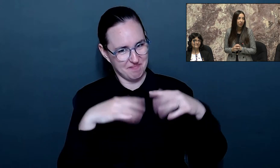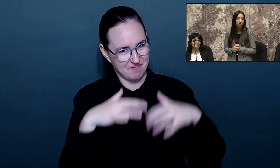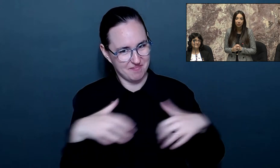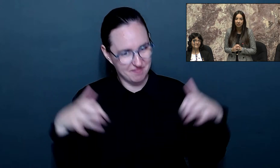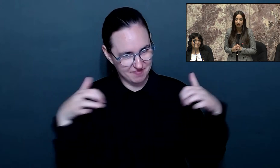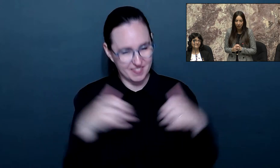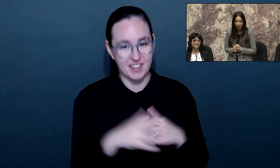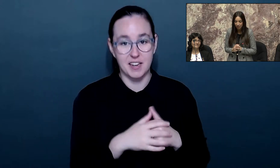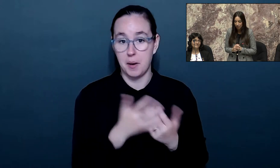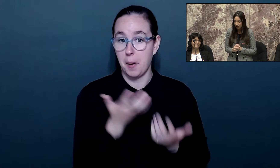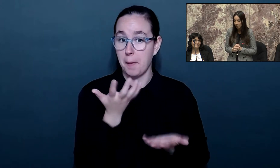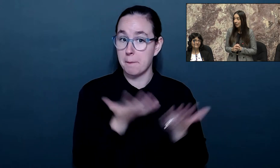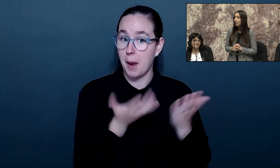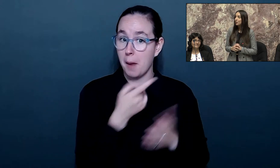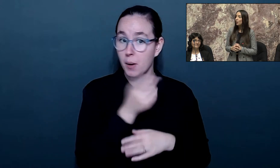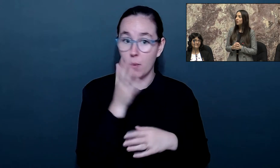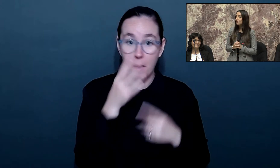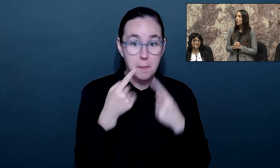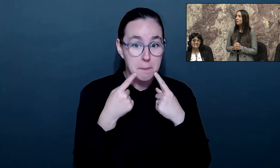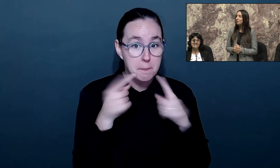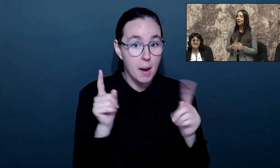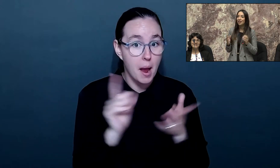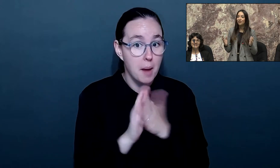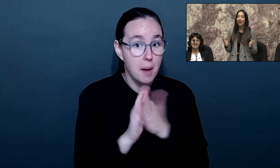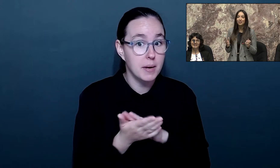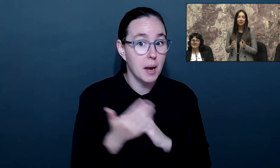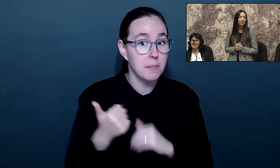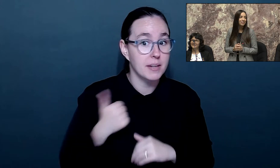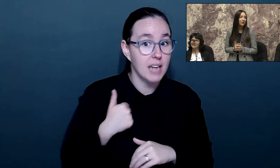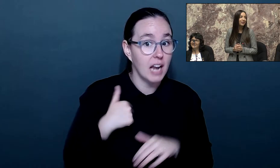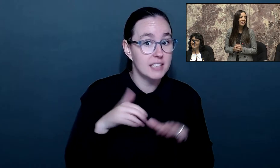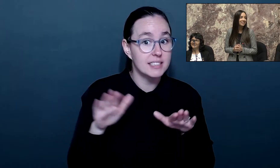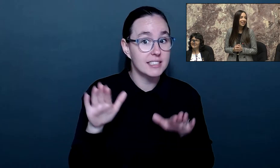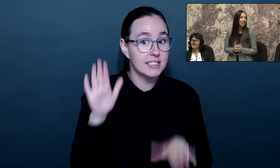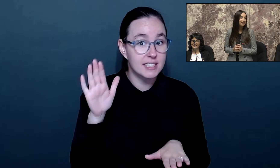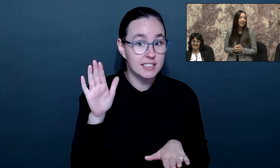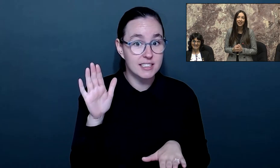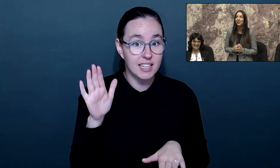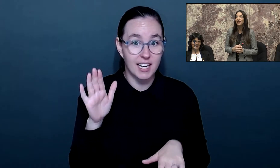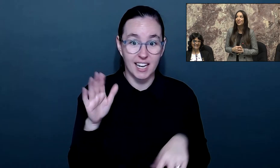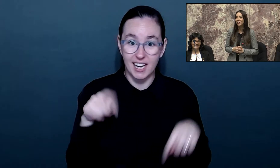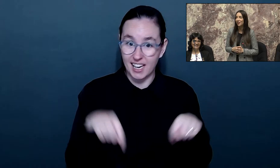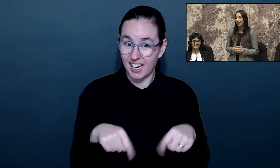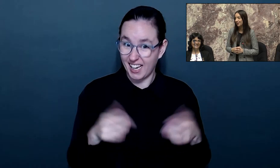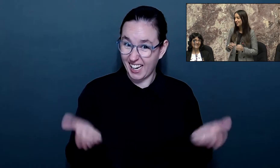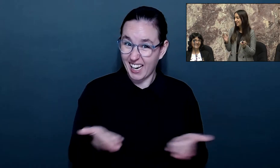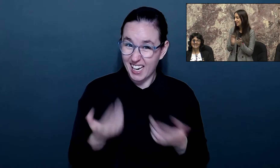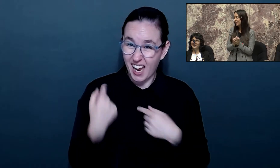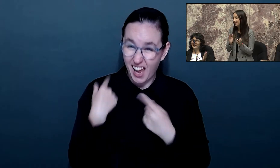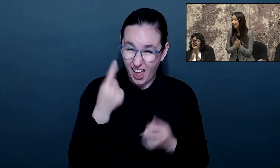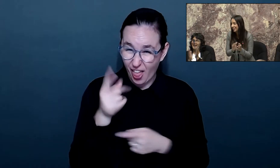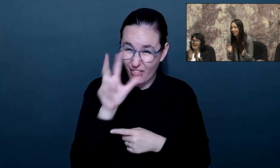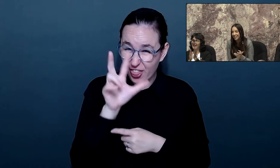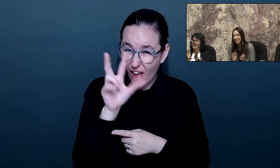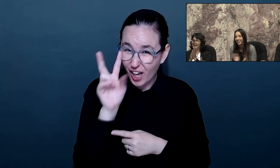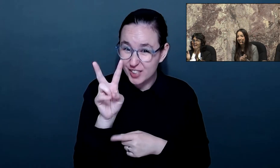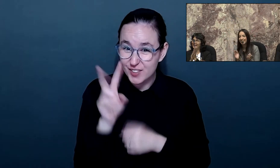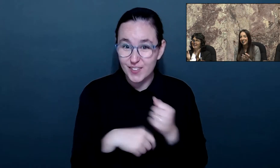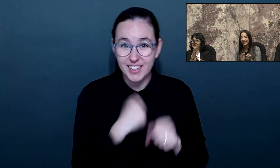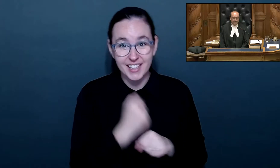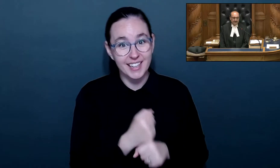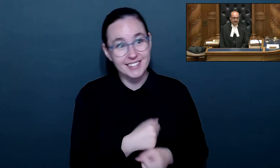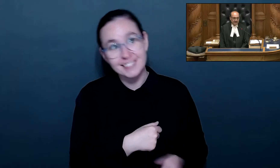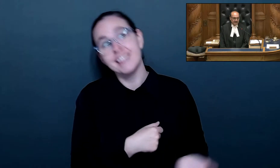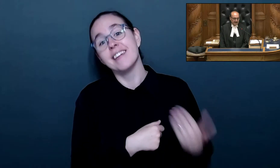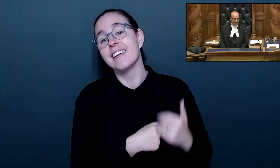after 32 years of being in this country. So that's what we're hoping, but if the House could please join us in making her feel very welcome.